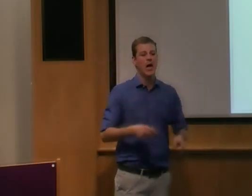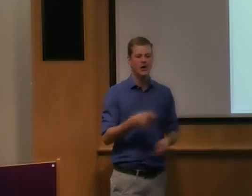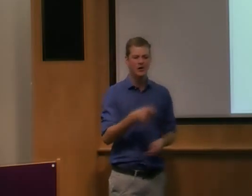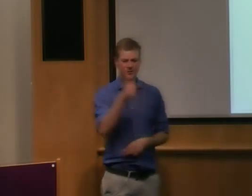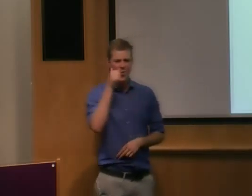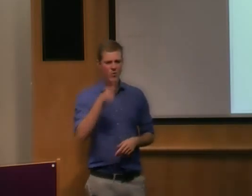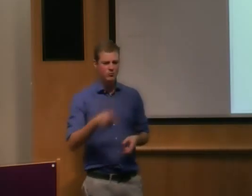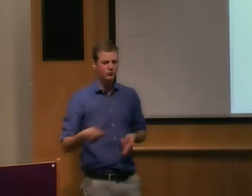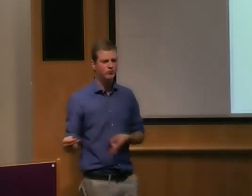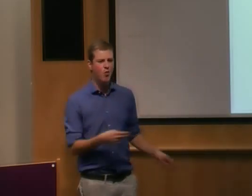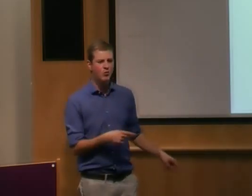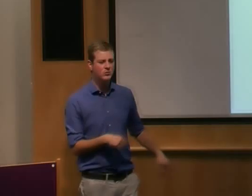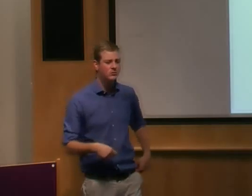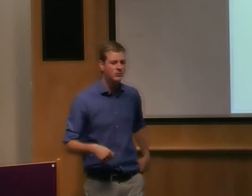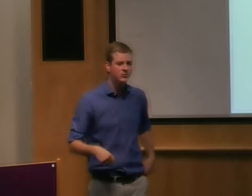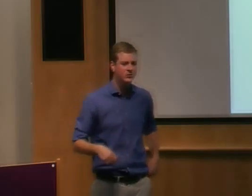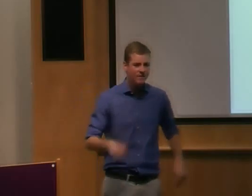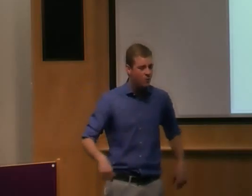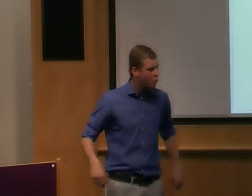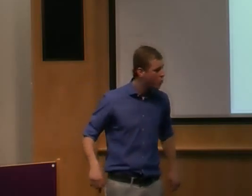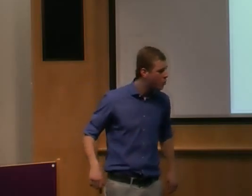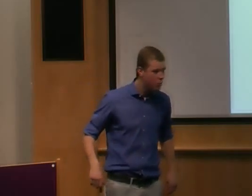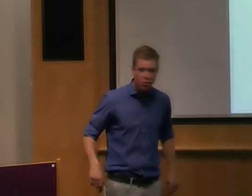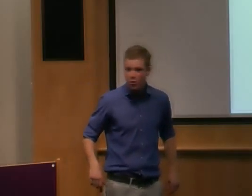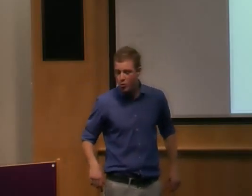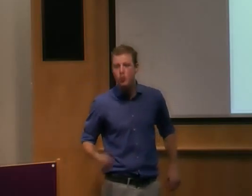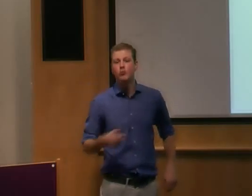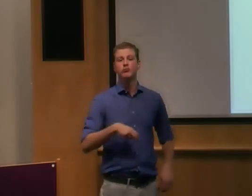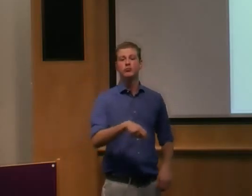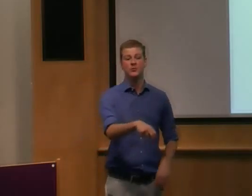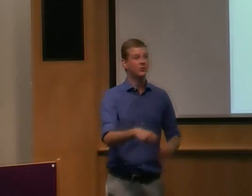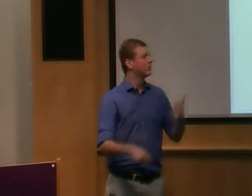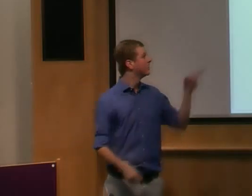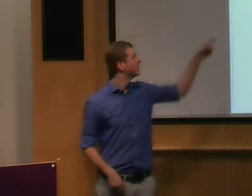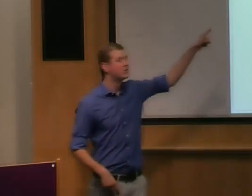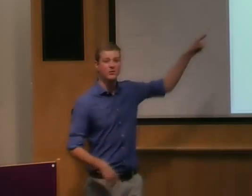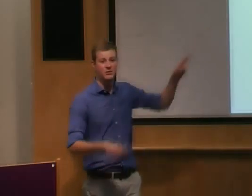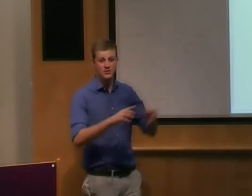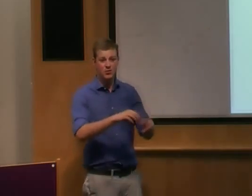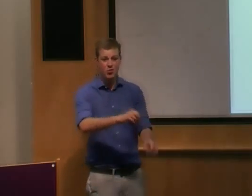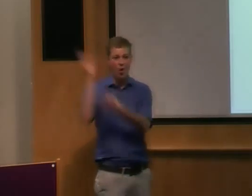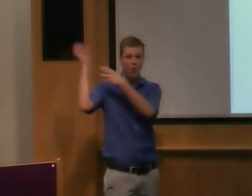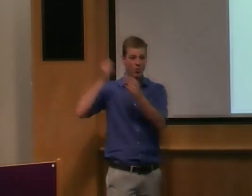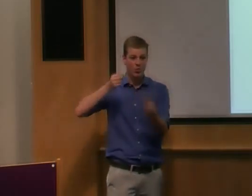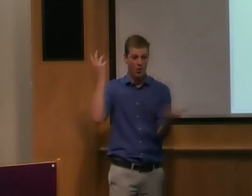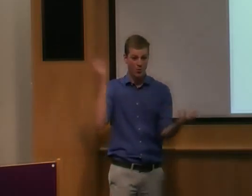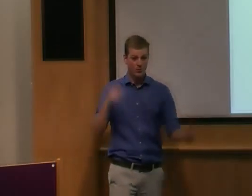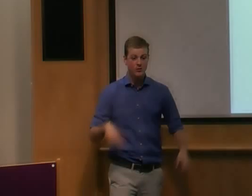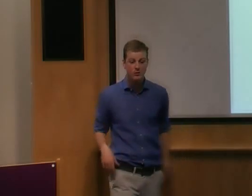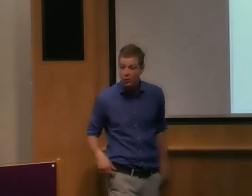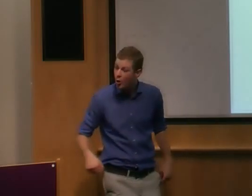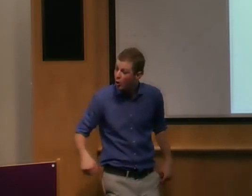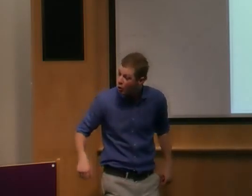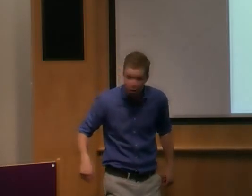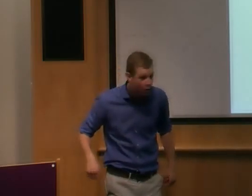I hope it will happen one day. I'd like to see this before I die. You know, instead of going on the road to see any cars, before you cross over the road, there'll be hot